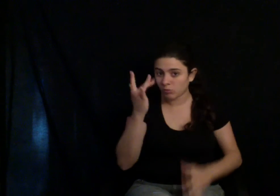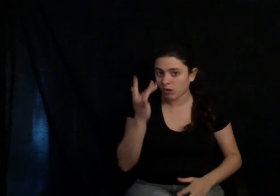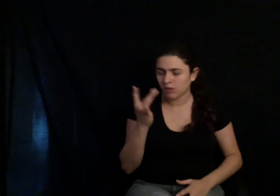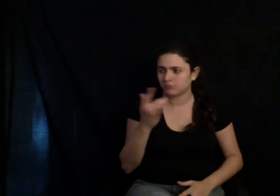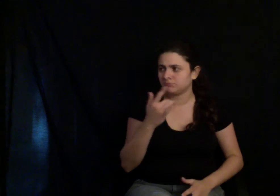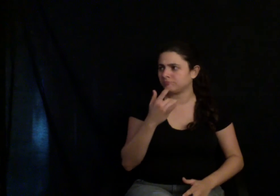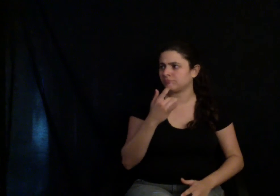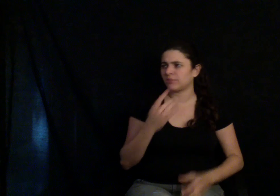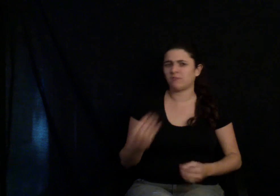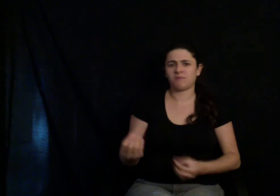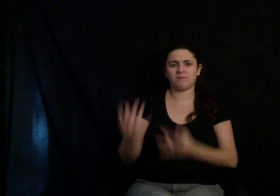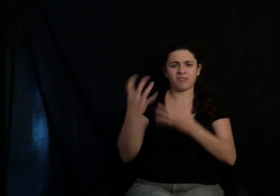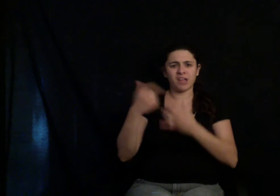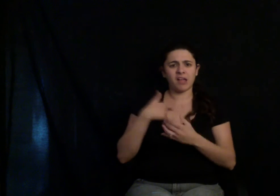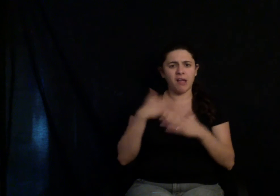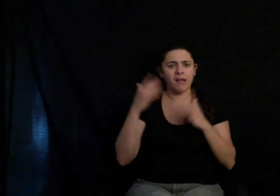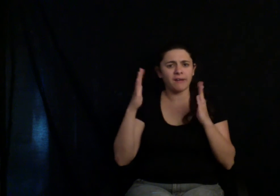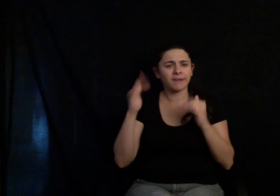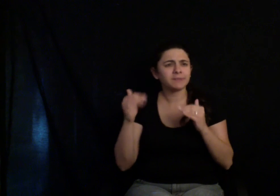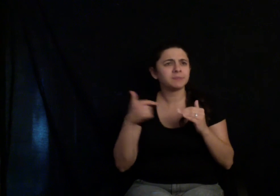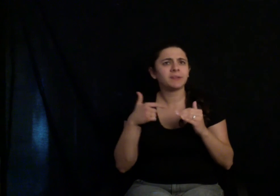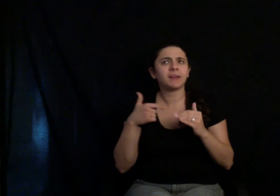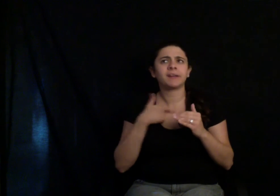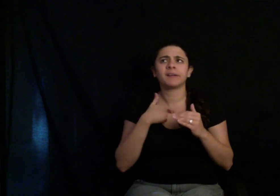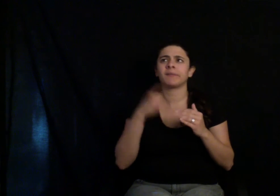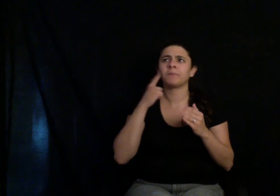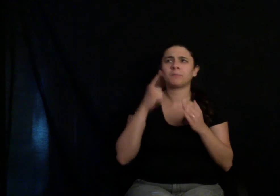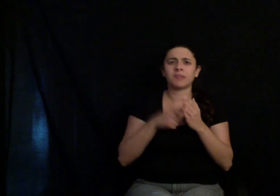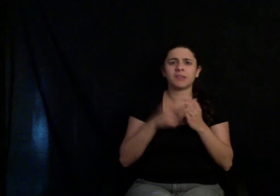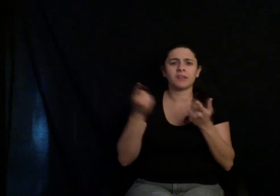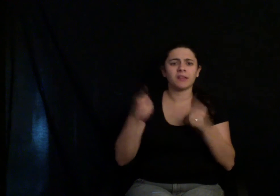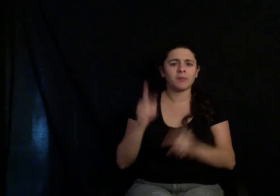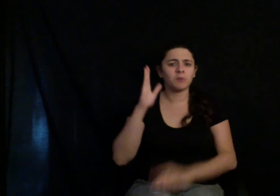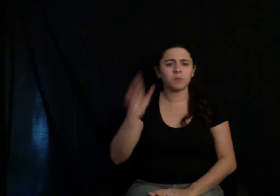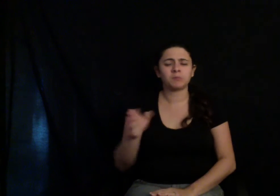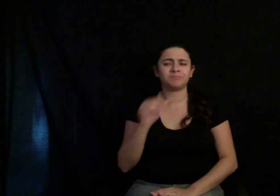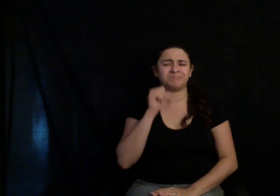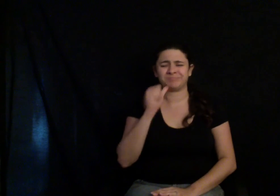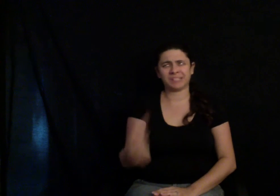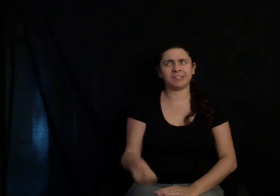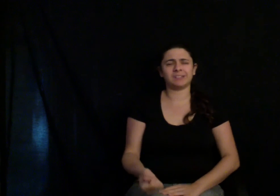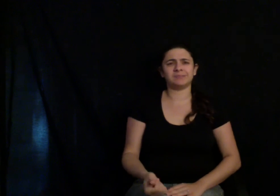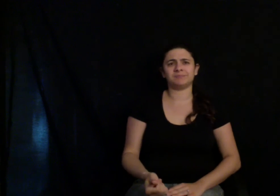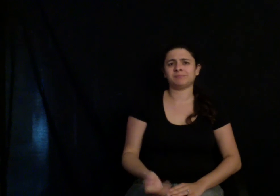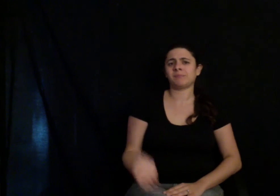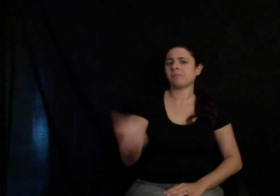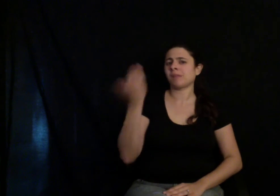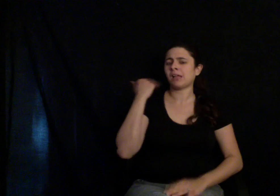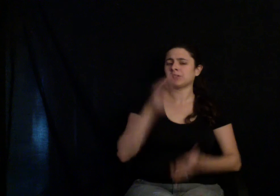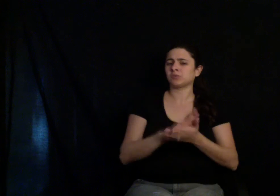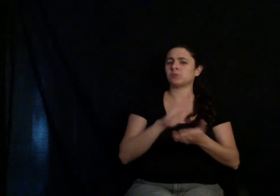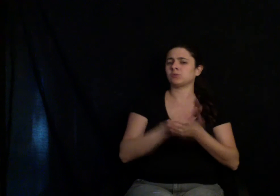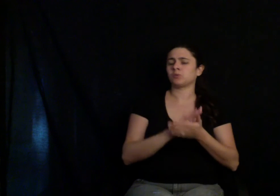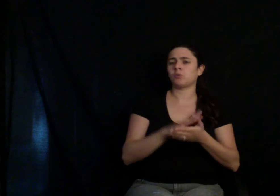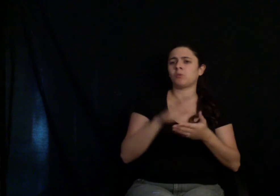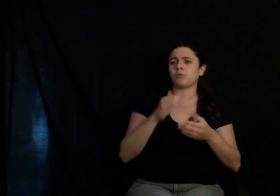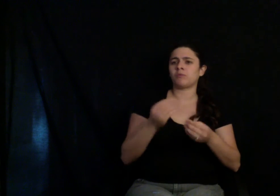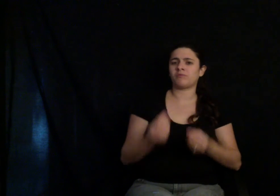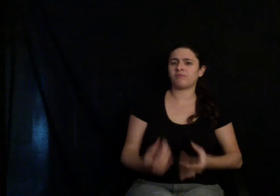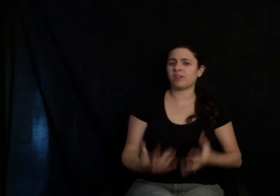scared of fires. I would have a fire drill at work or at school growing up, and I would just kind of roll my eyes and be like, wow, what's the freaking point of this? This doesn't seem very useful. I